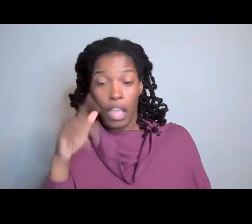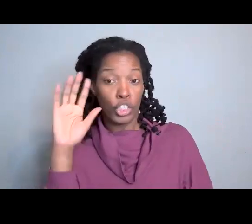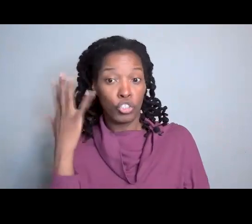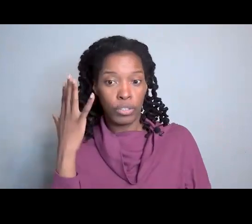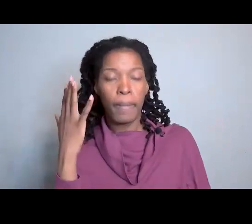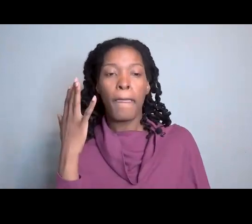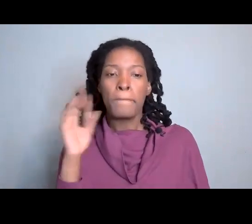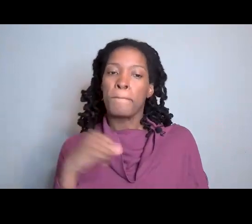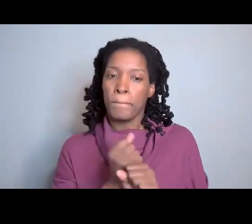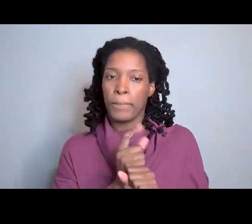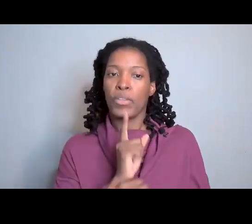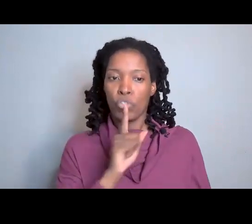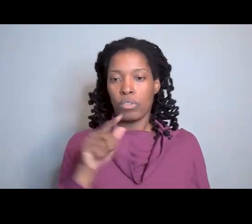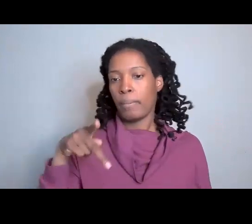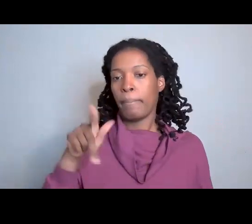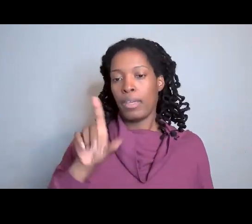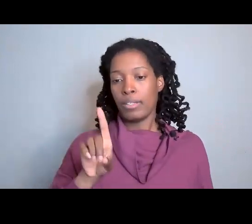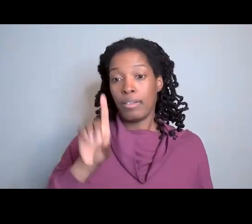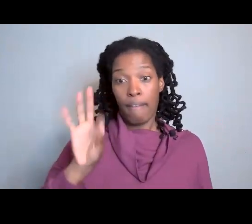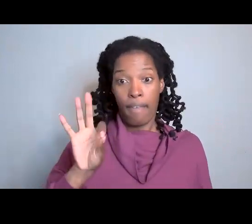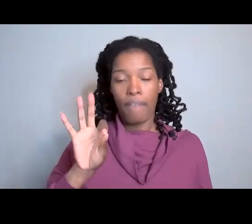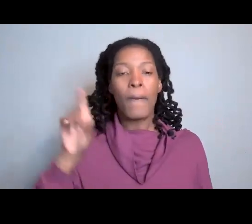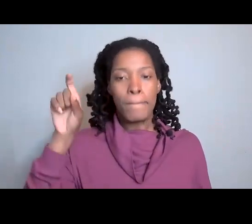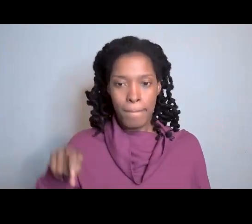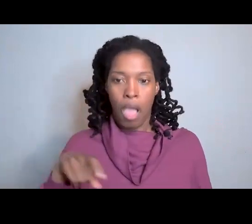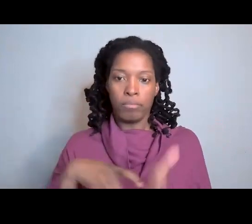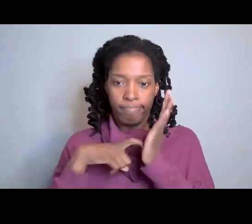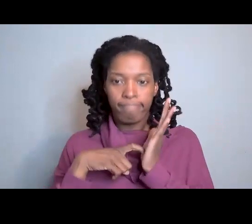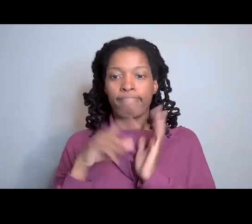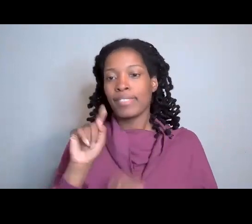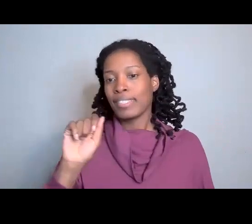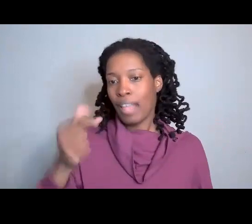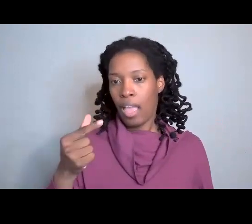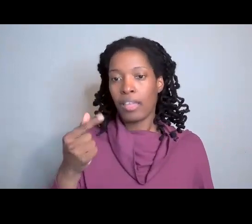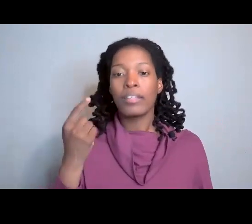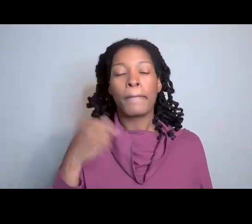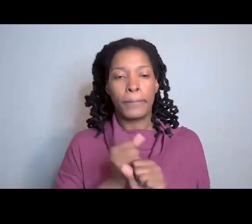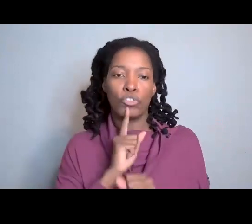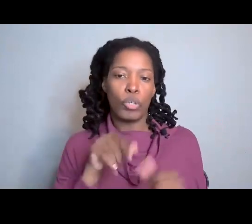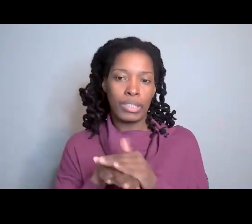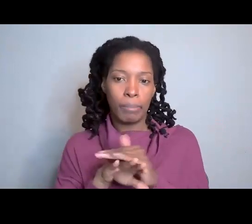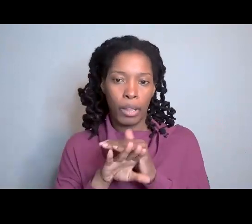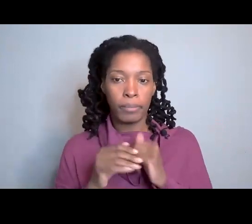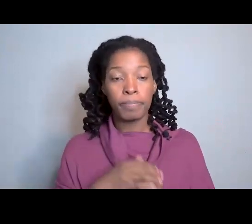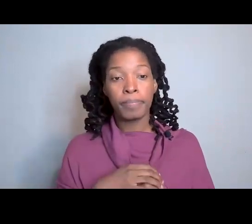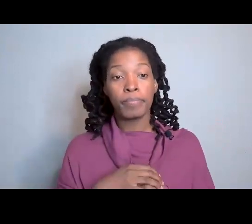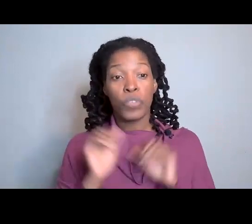must be tagged in order to be considered accessible. You can check if your PDF is accessible going